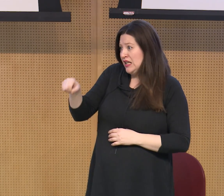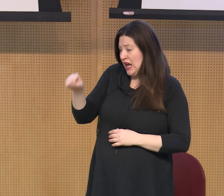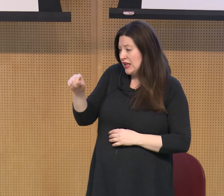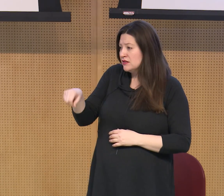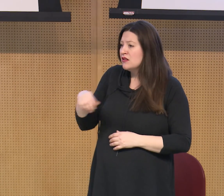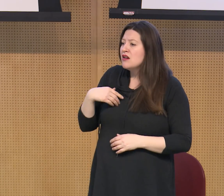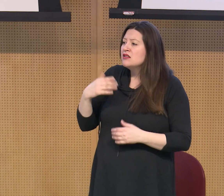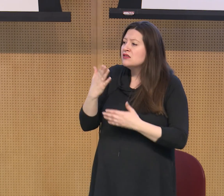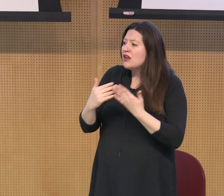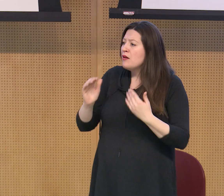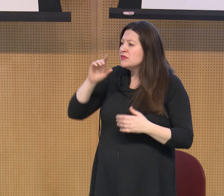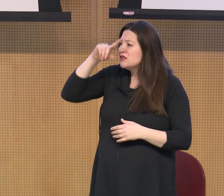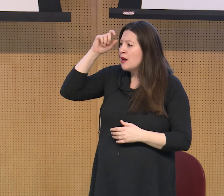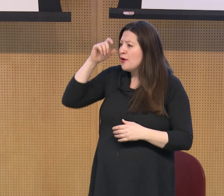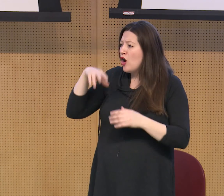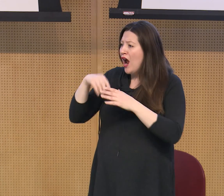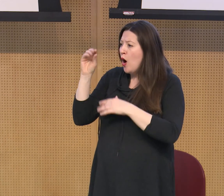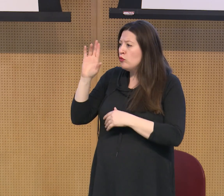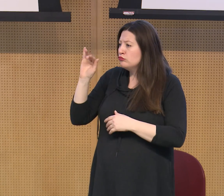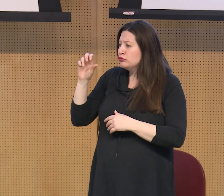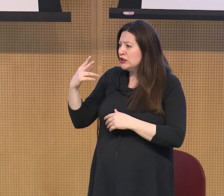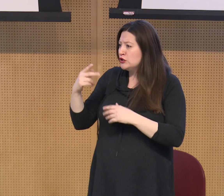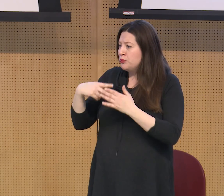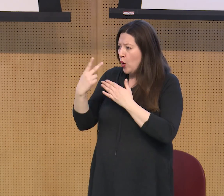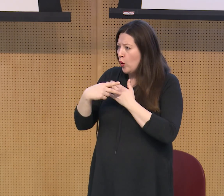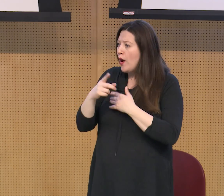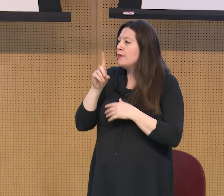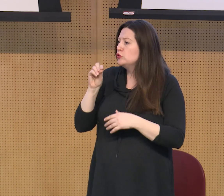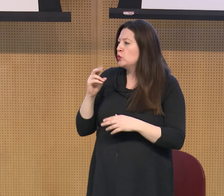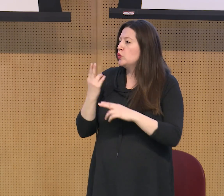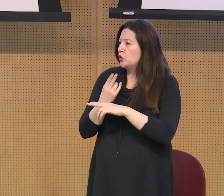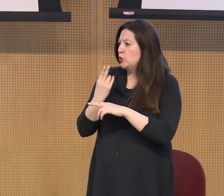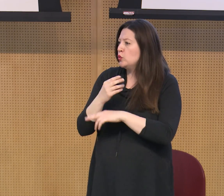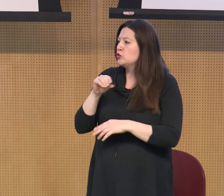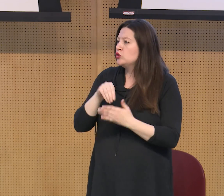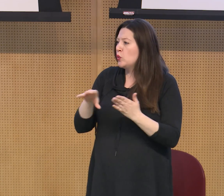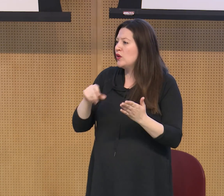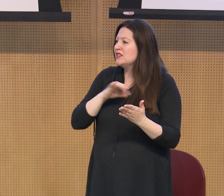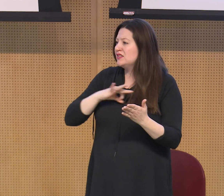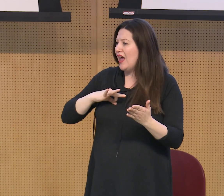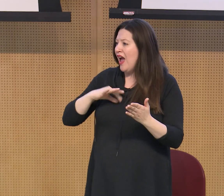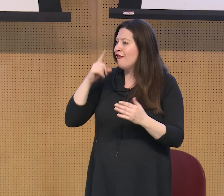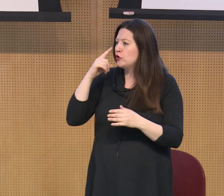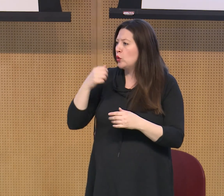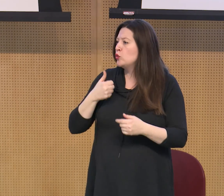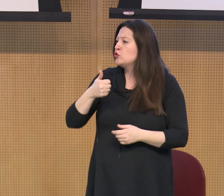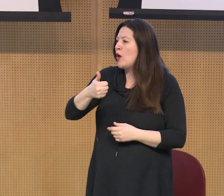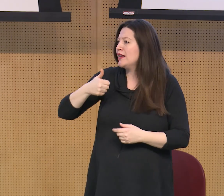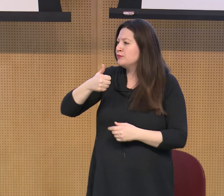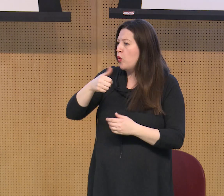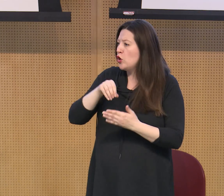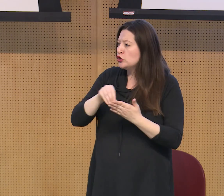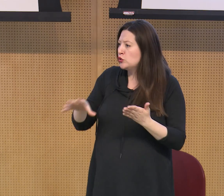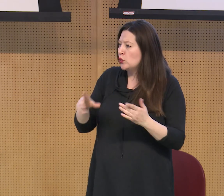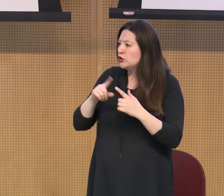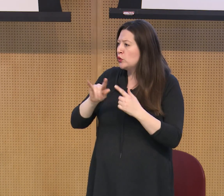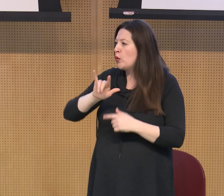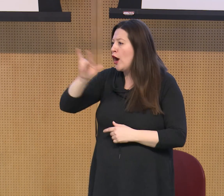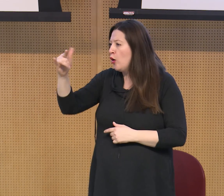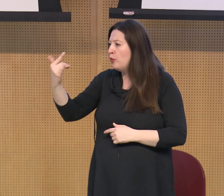absolutely. Some of the summer outreach program people do use student staff to transport students to the airport